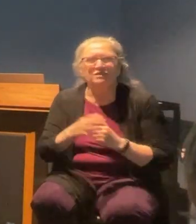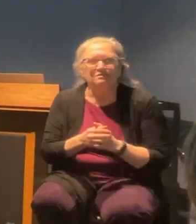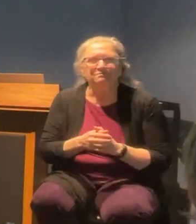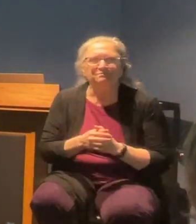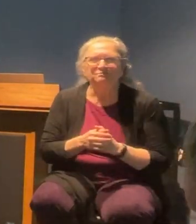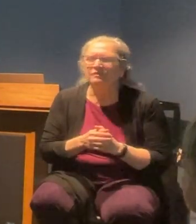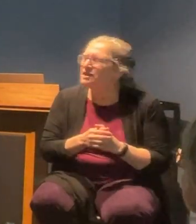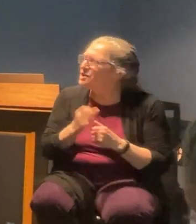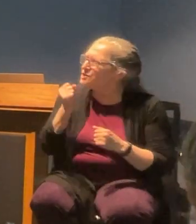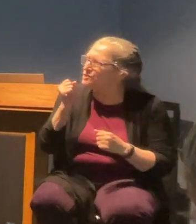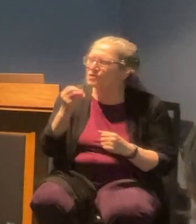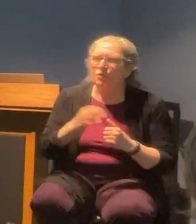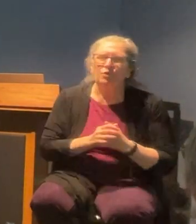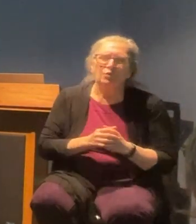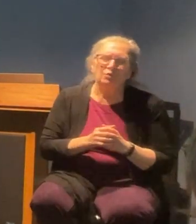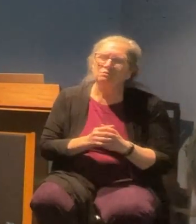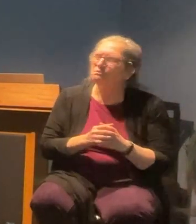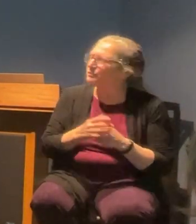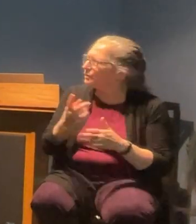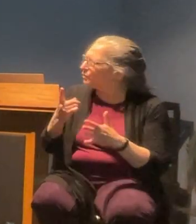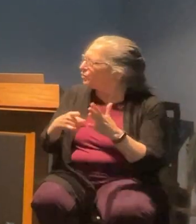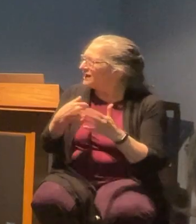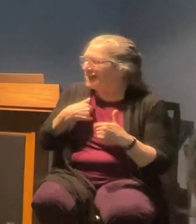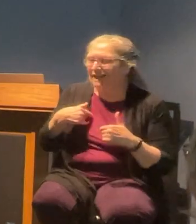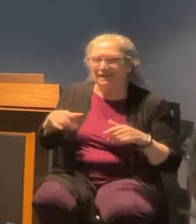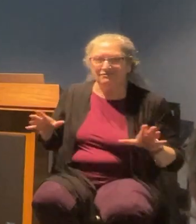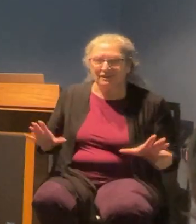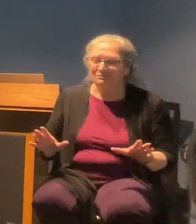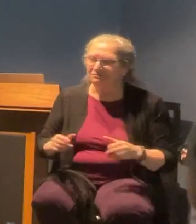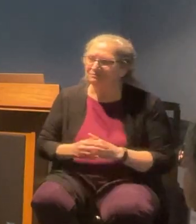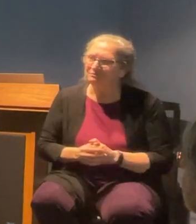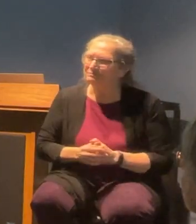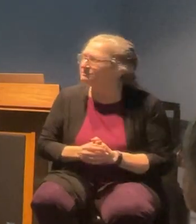And so what I've done,